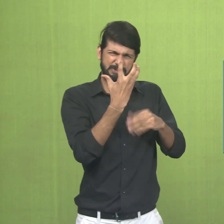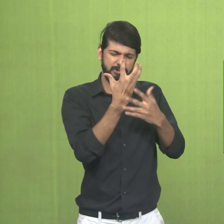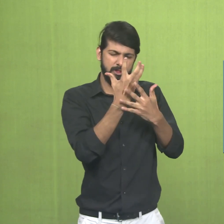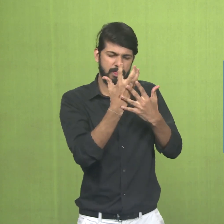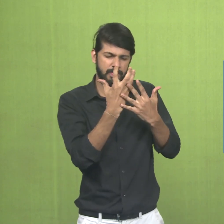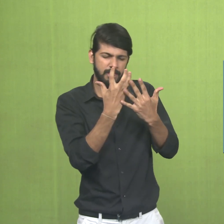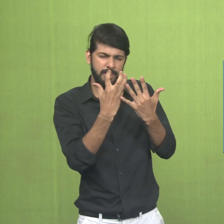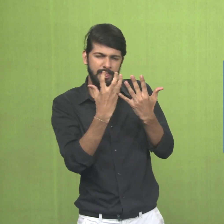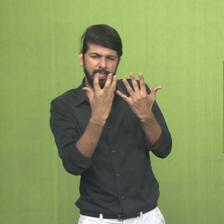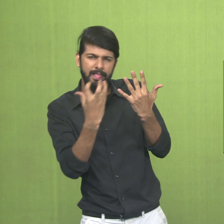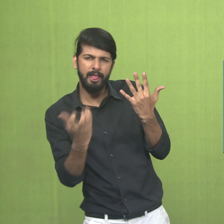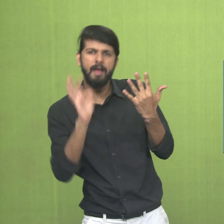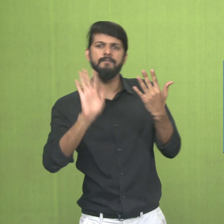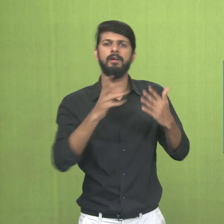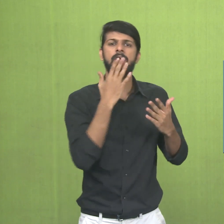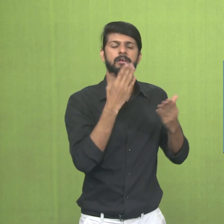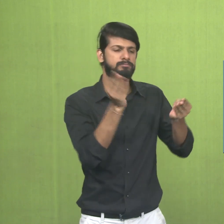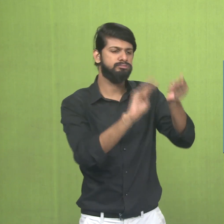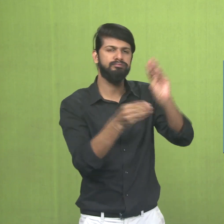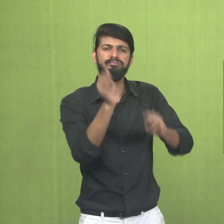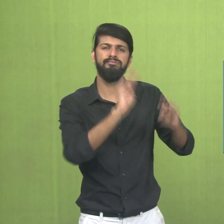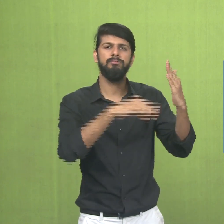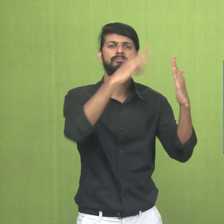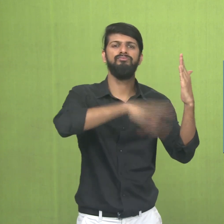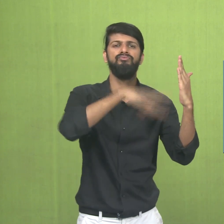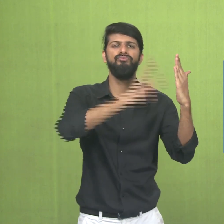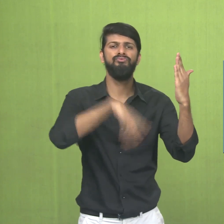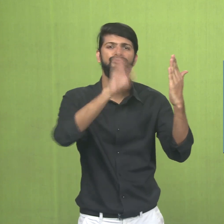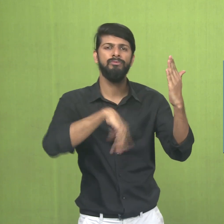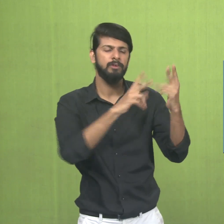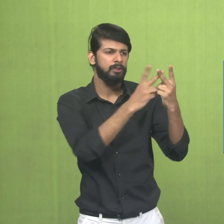Shades are variation in a specific color.